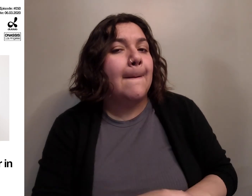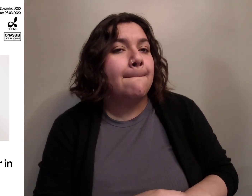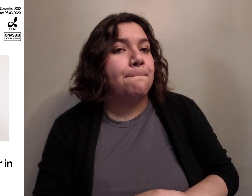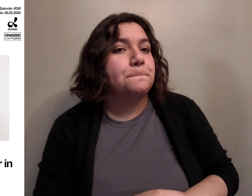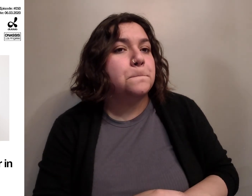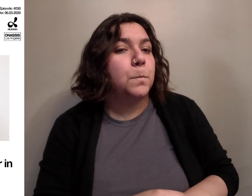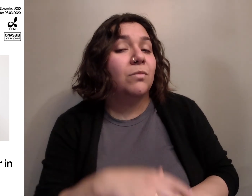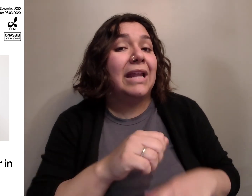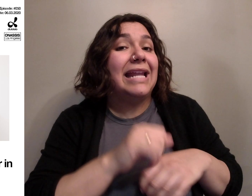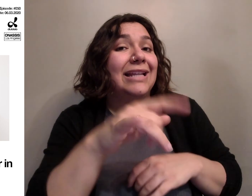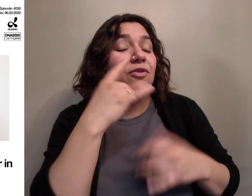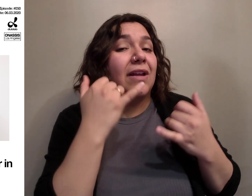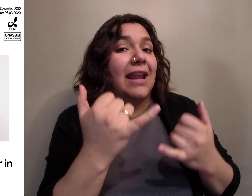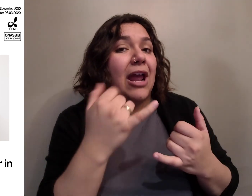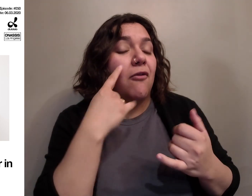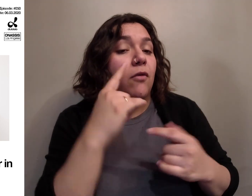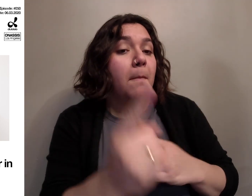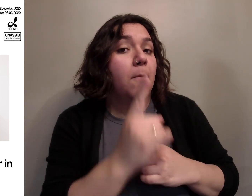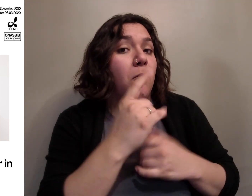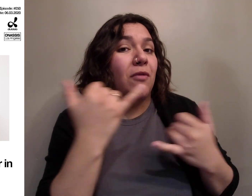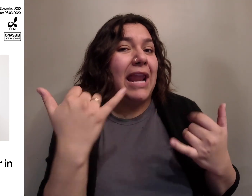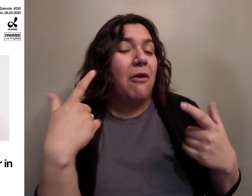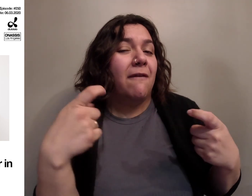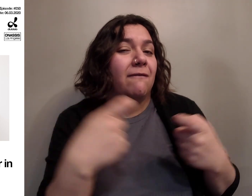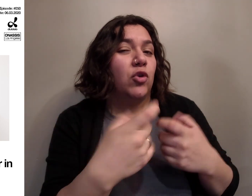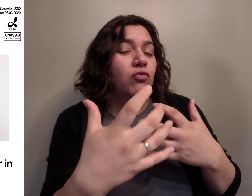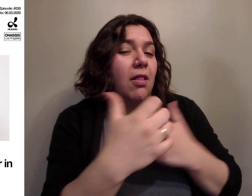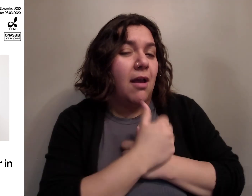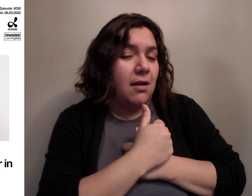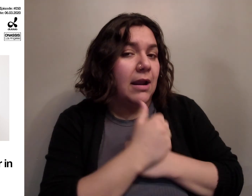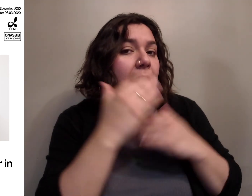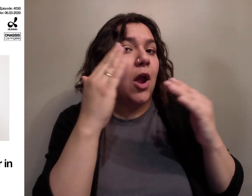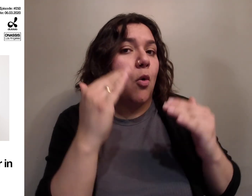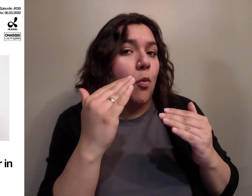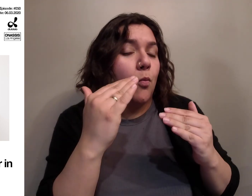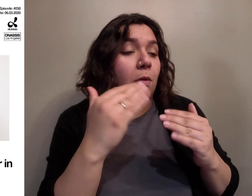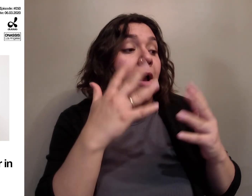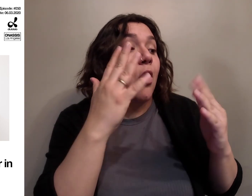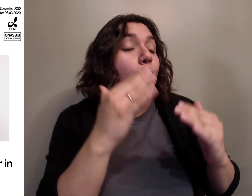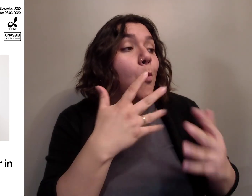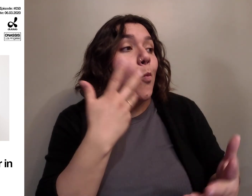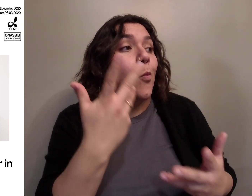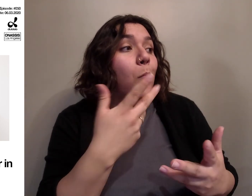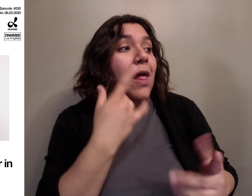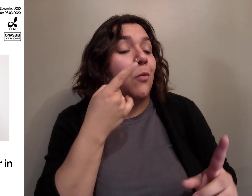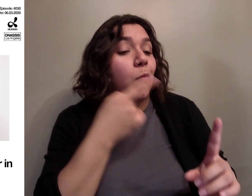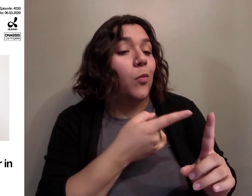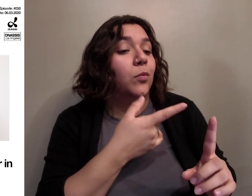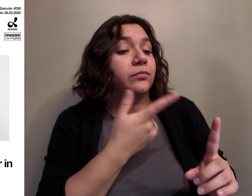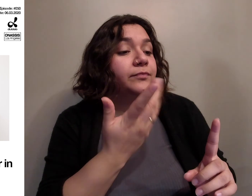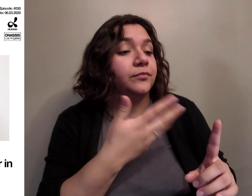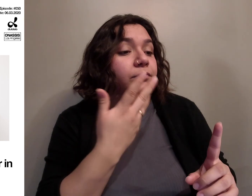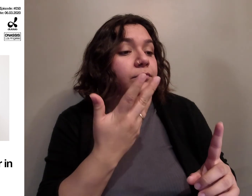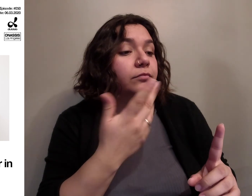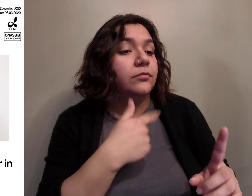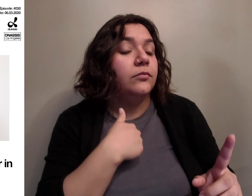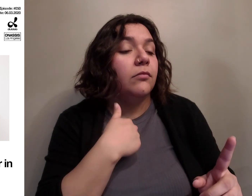you. It's been wonderful to talk to you, and I send you for the moment a virtual hug, and